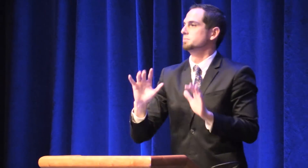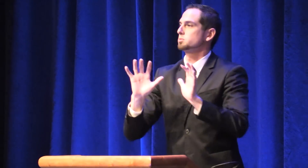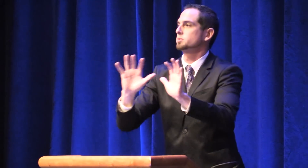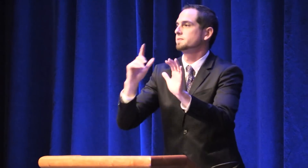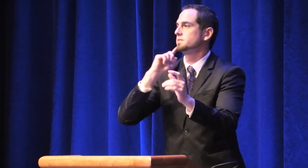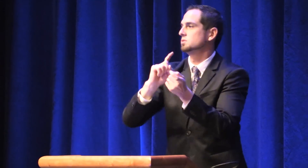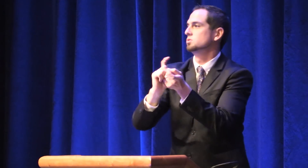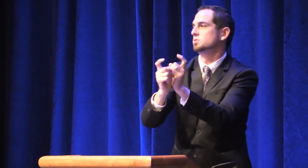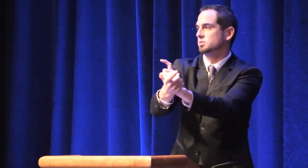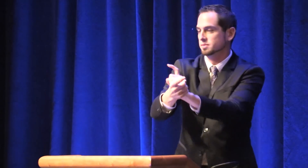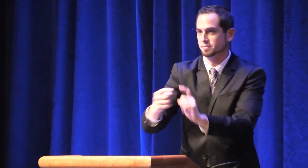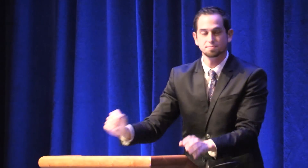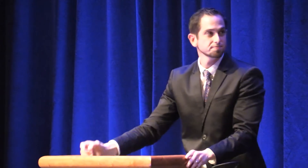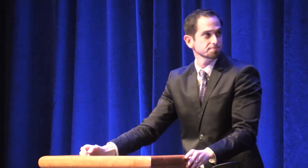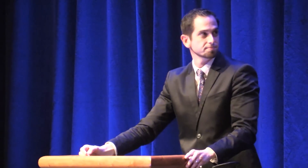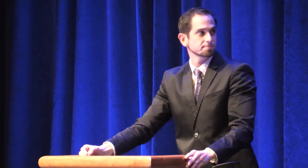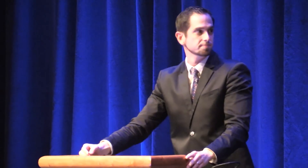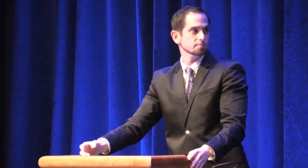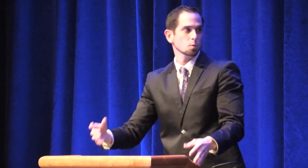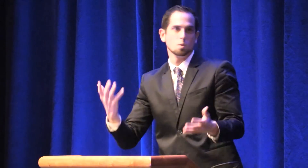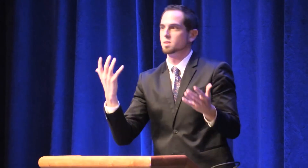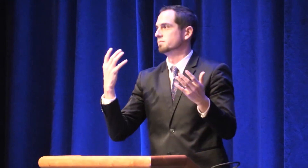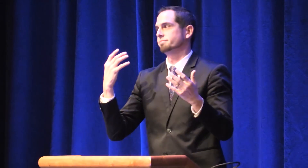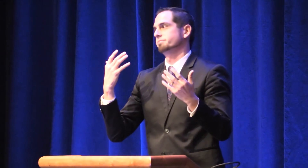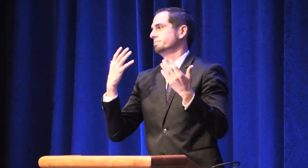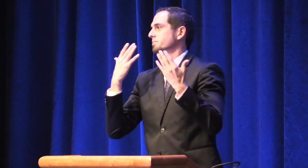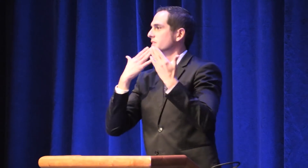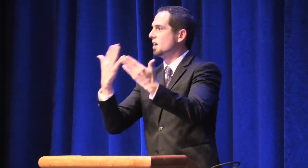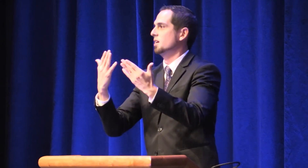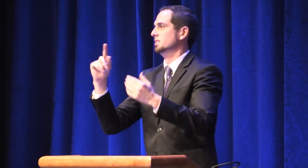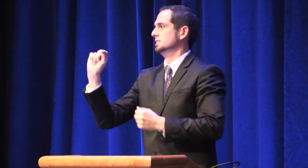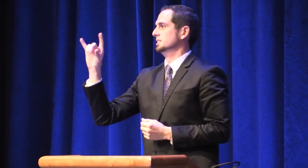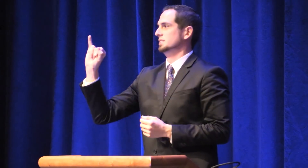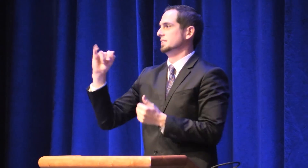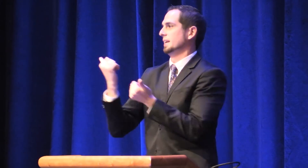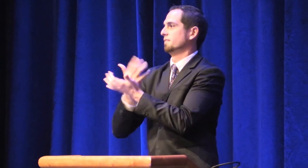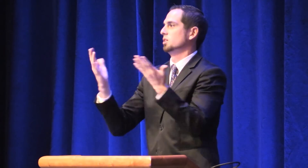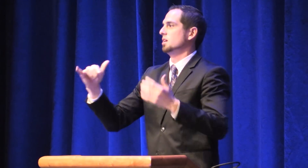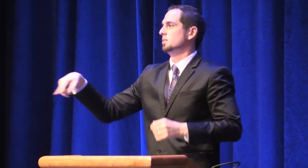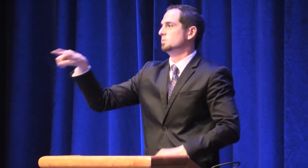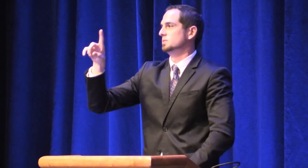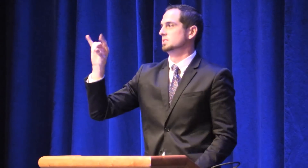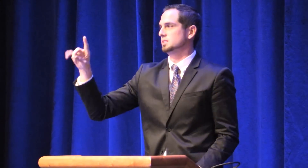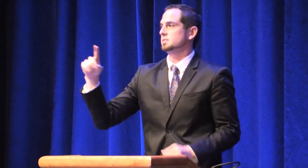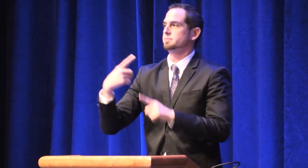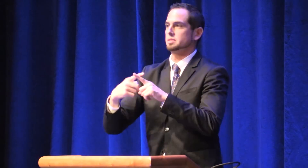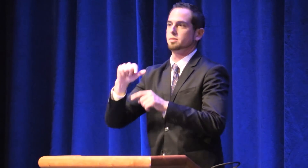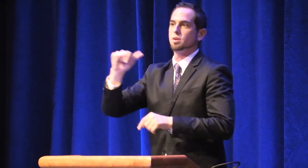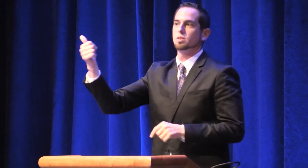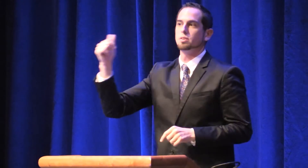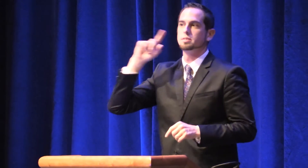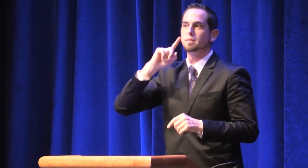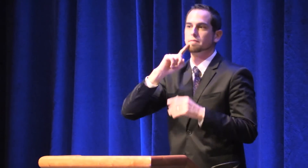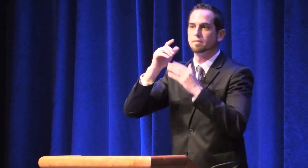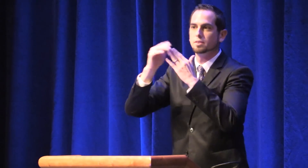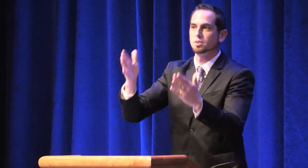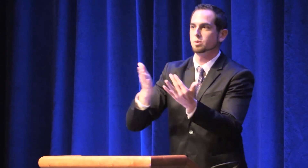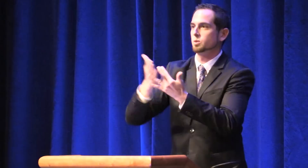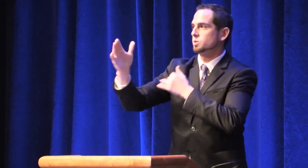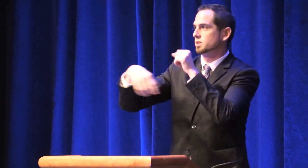to do what I can to keep the momentum going. I do want to say again, thank you to TDI for